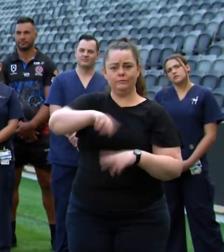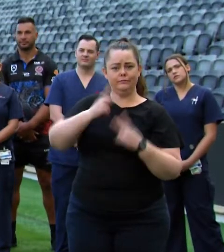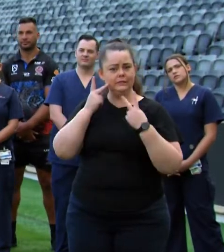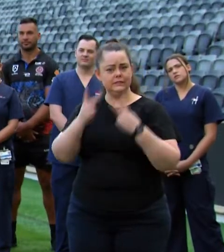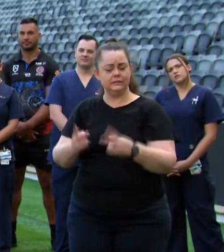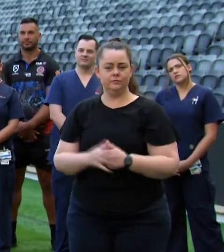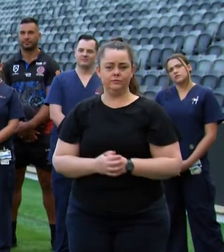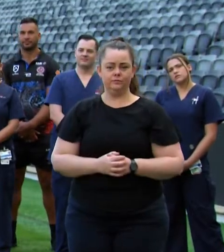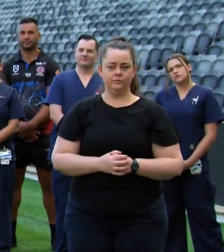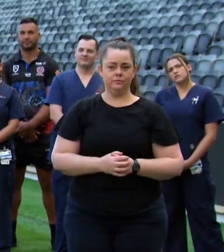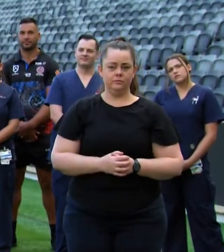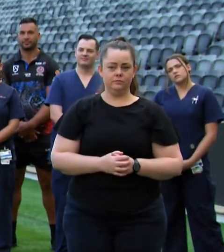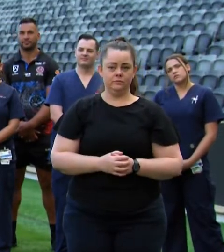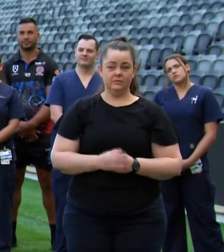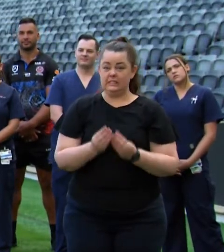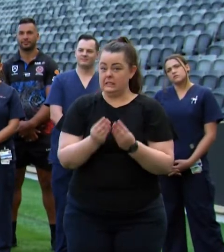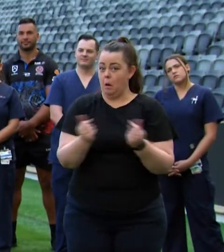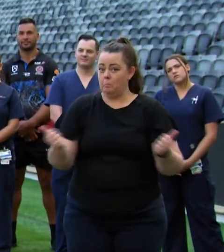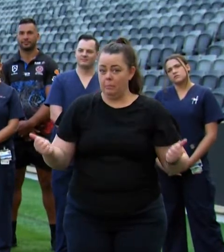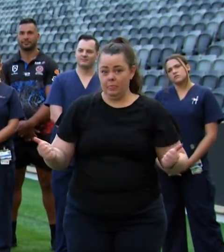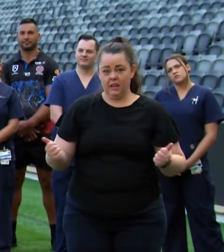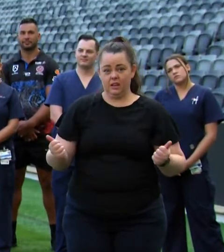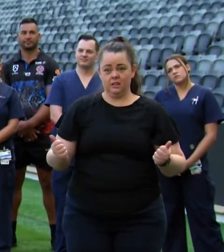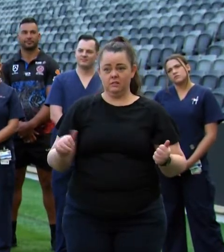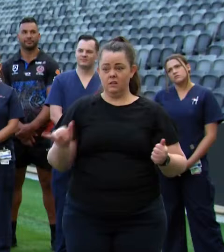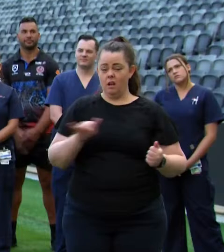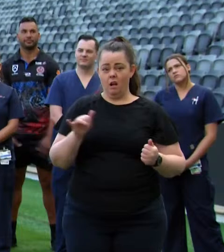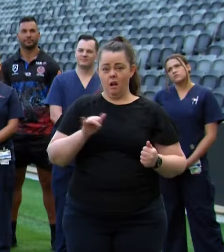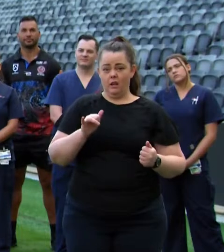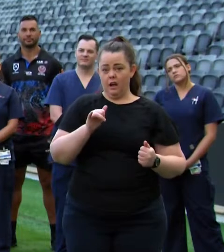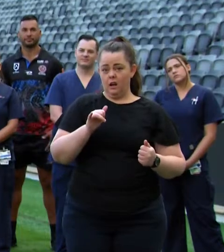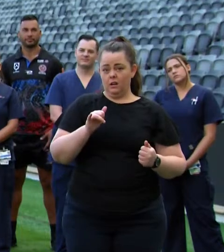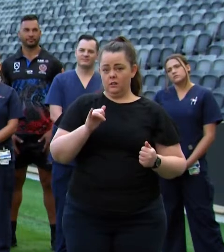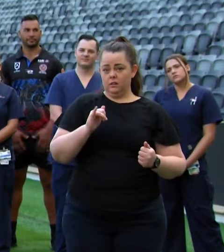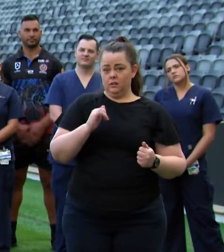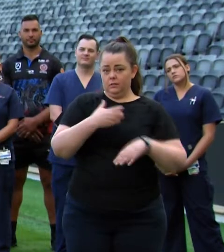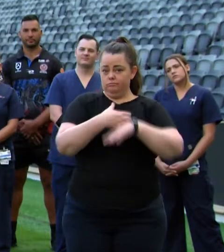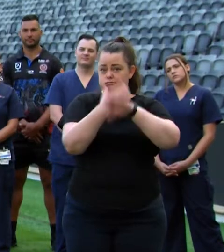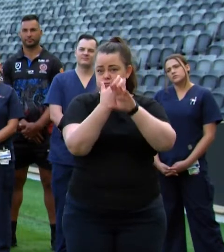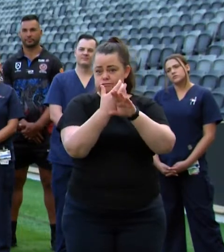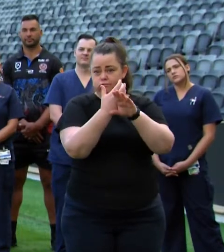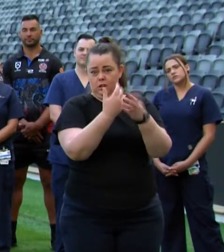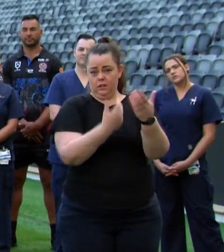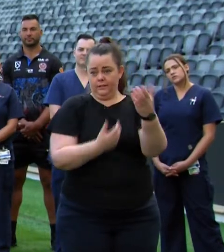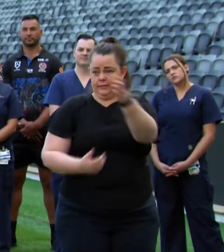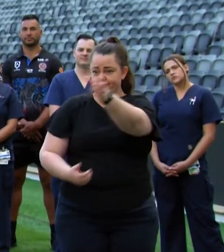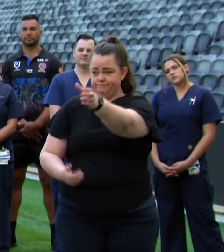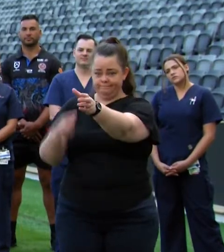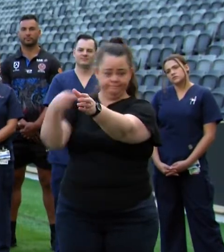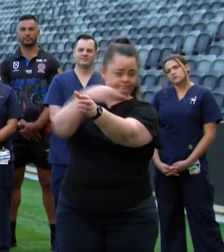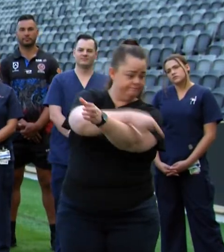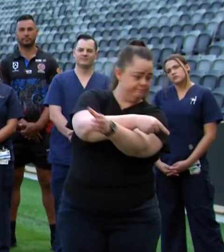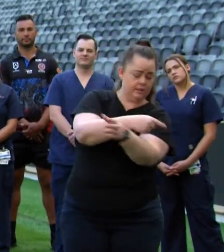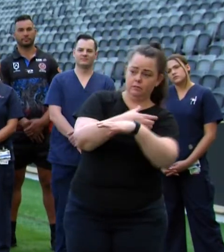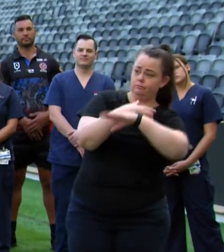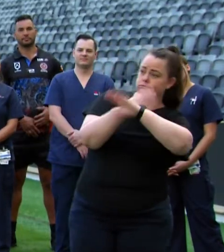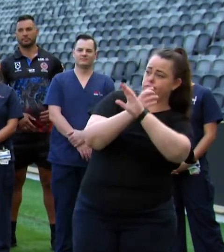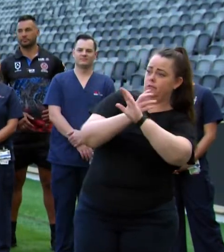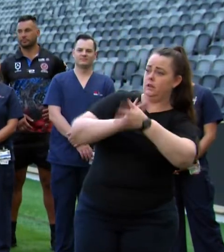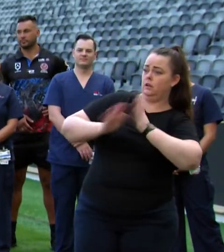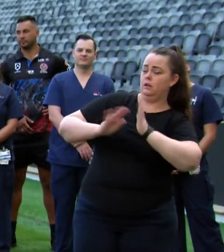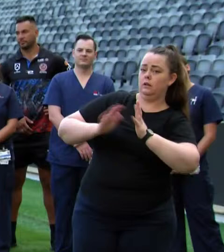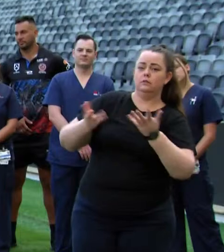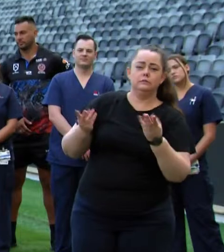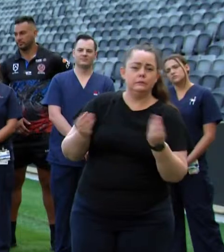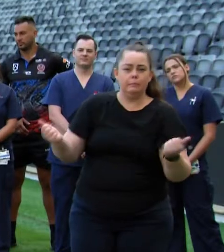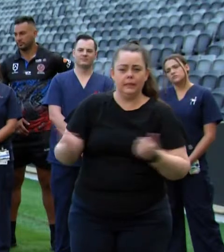a phone or something so people can at least be with their loved ones. It's a horrible situation, and it's been necessary at various stages. But this now